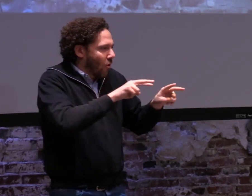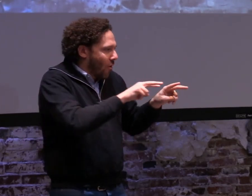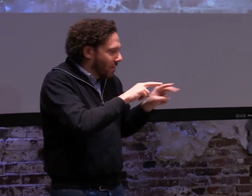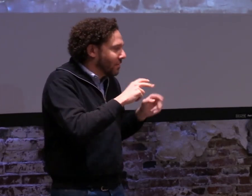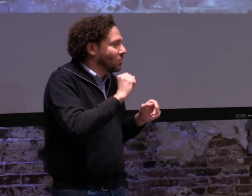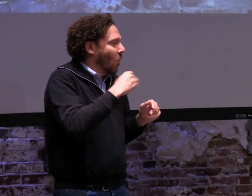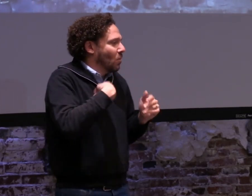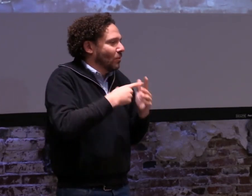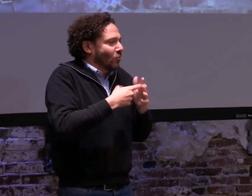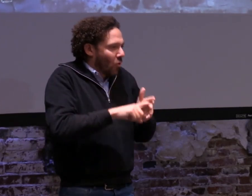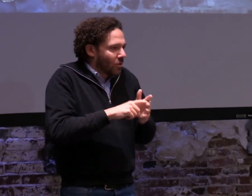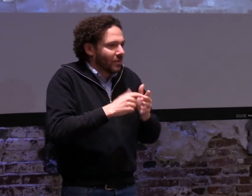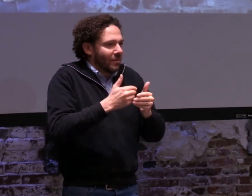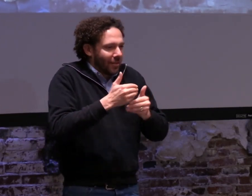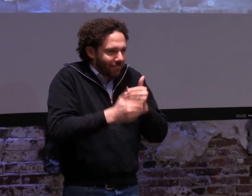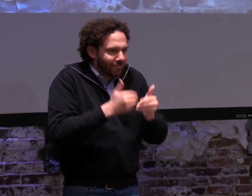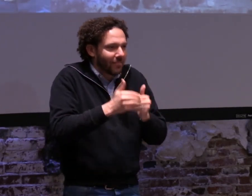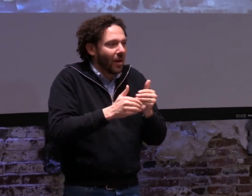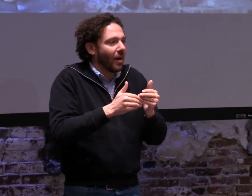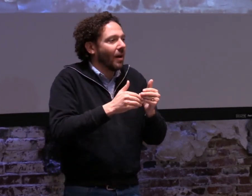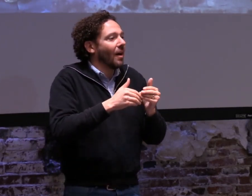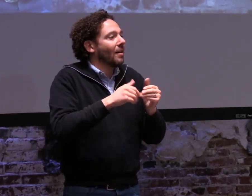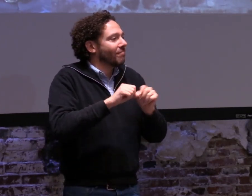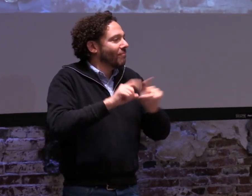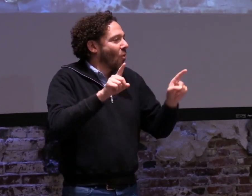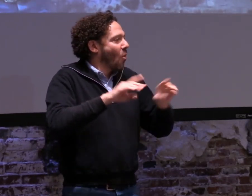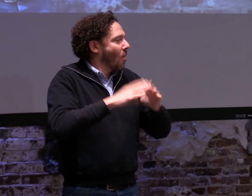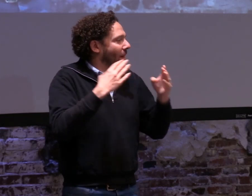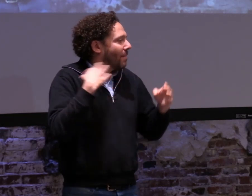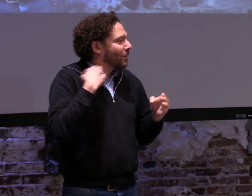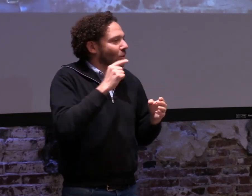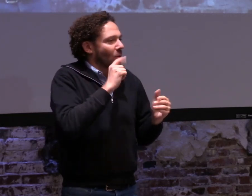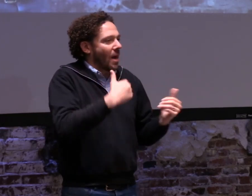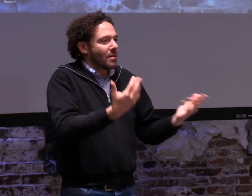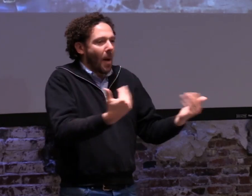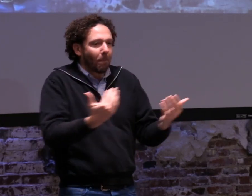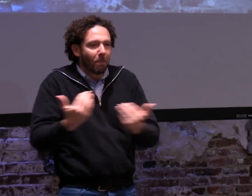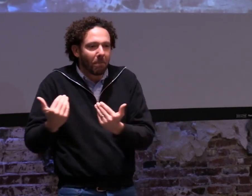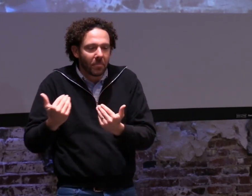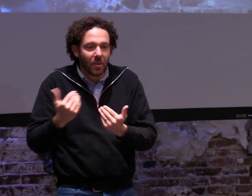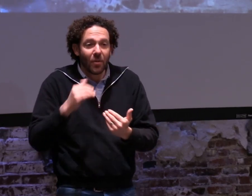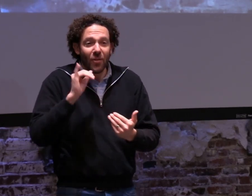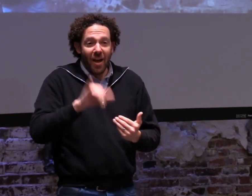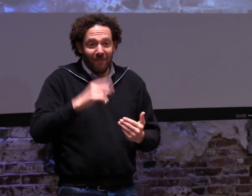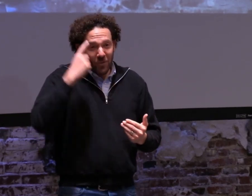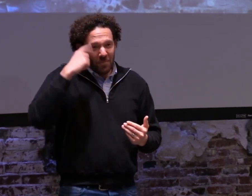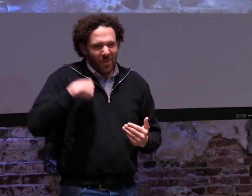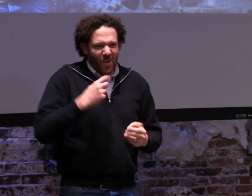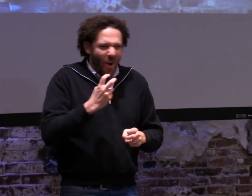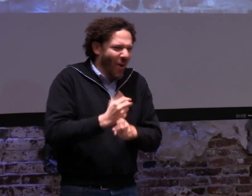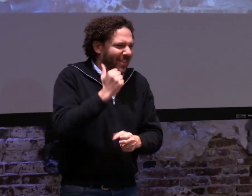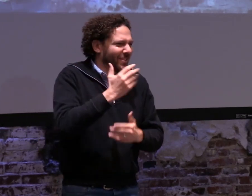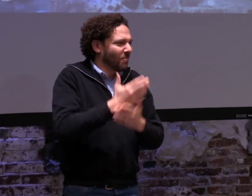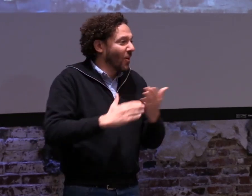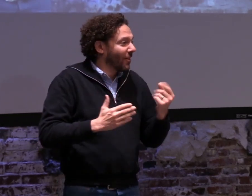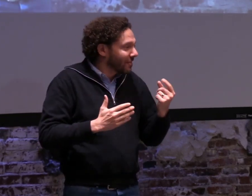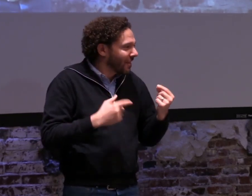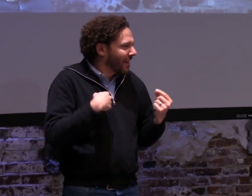So we're starting to take, you know, a collection of ideas and stuff and see how things are working. And so we want to gather all these people together, which